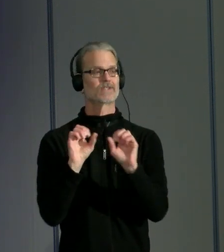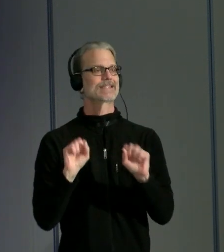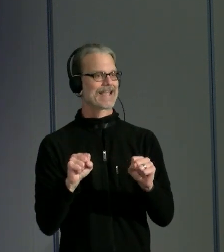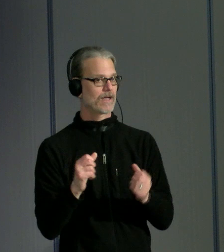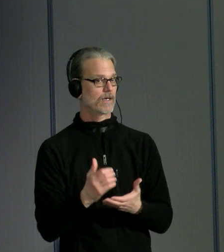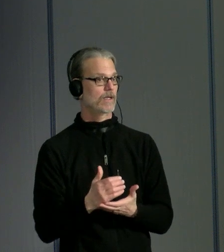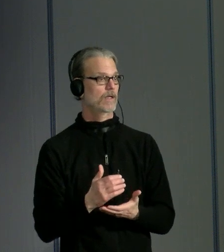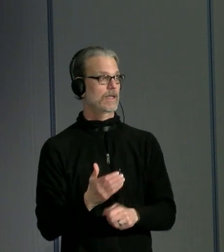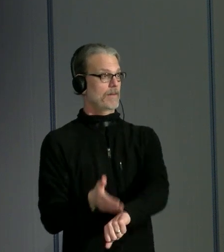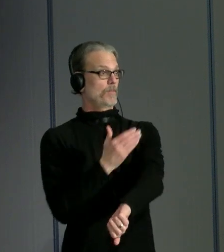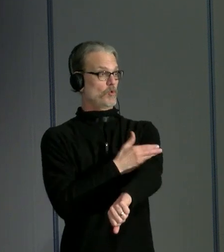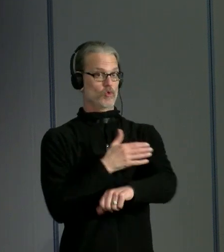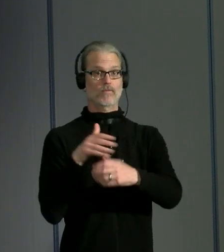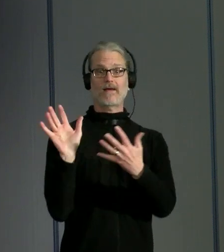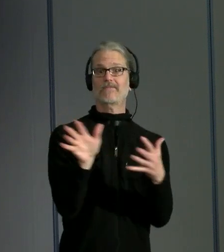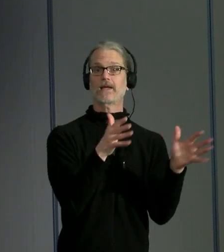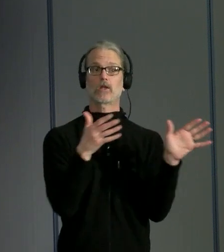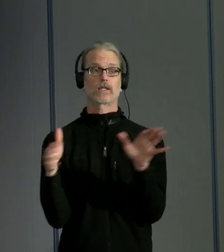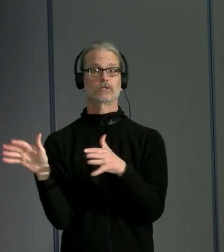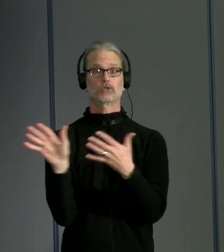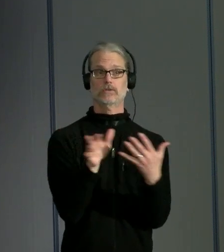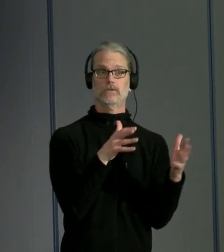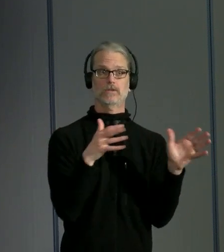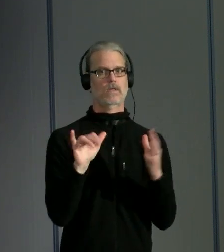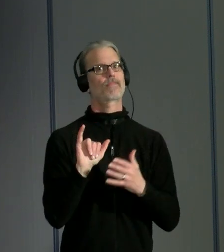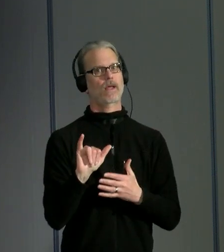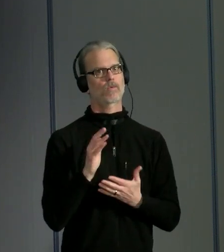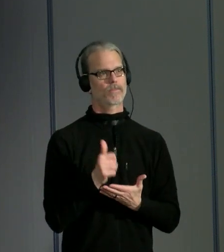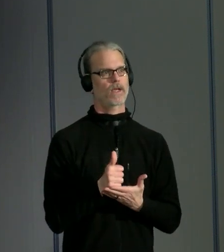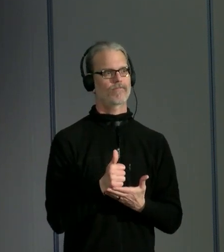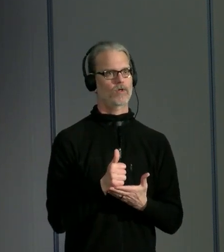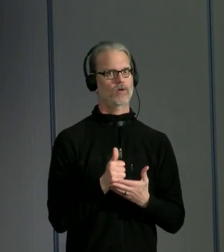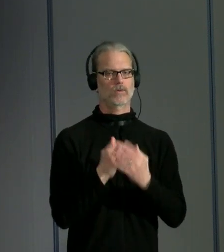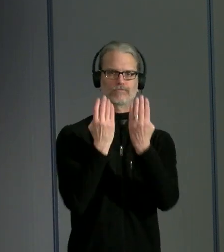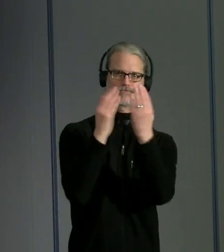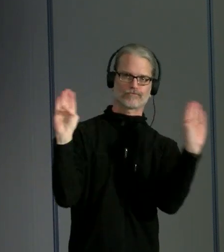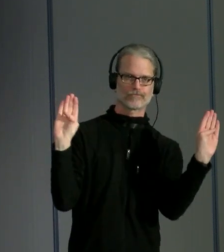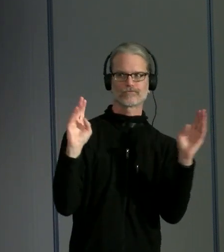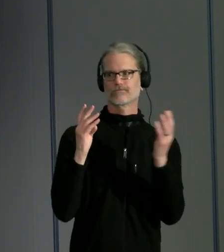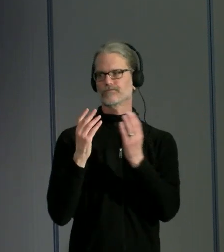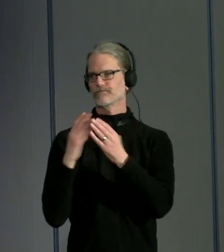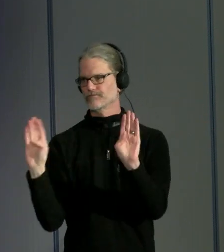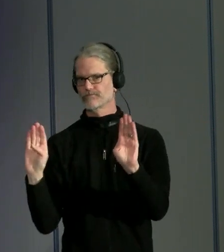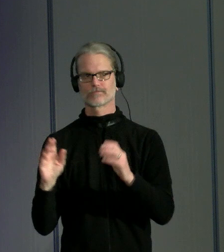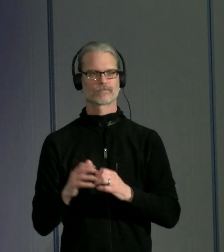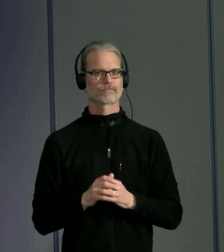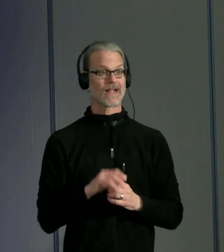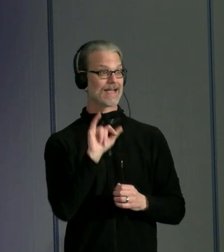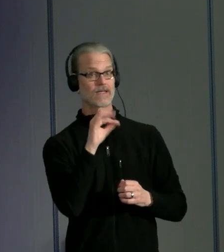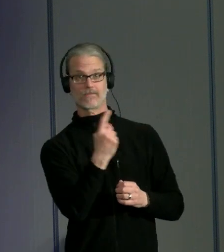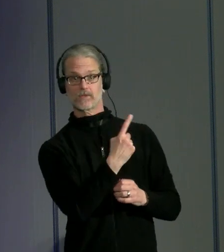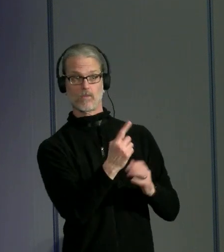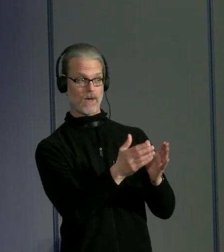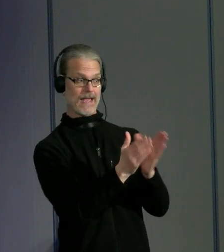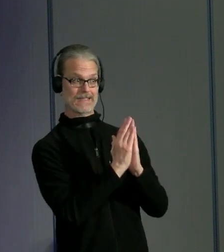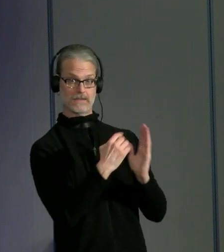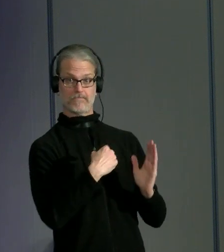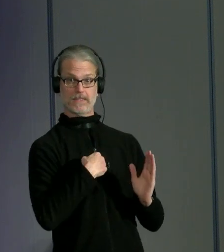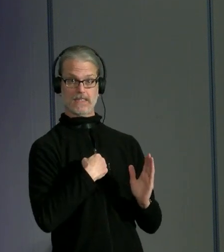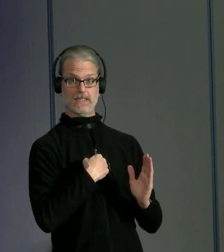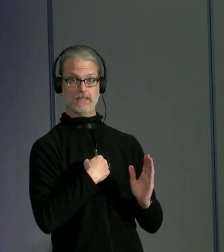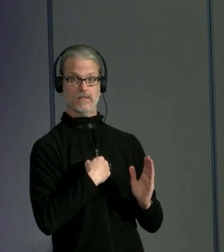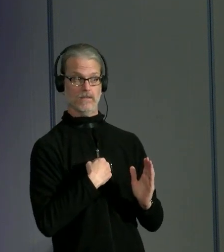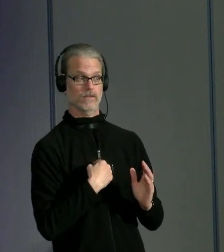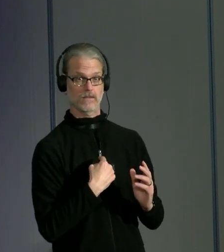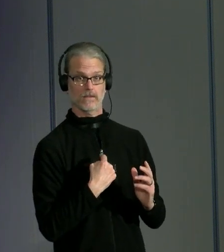way, that can be extremely helpful. And if I were to receive a request like this for an event that I was organizing, I